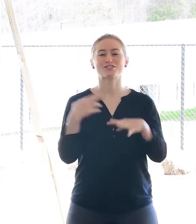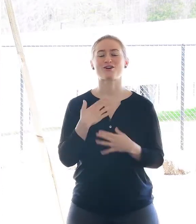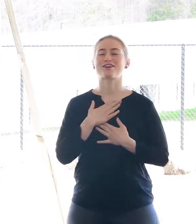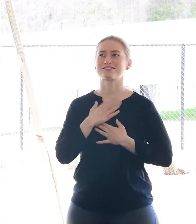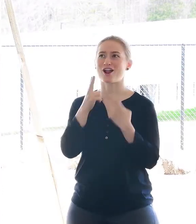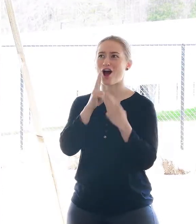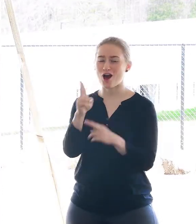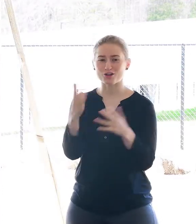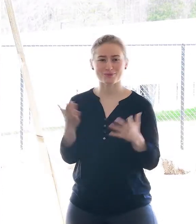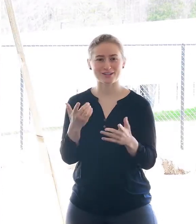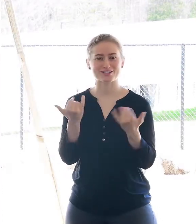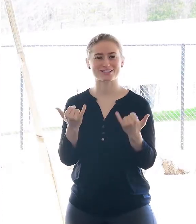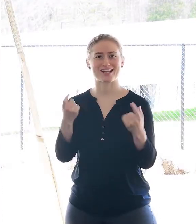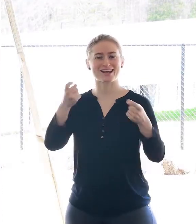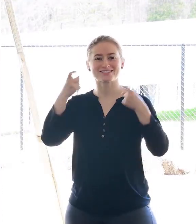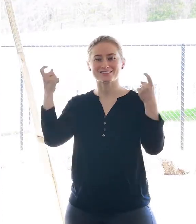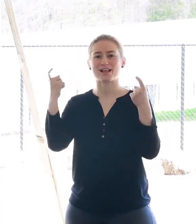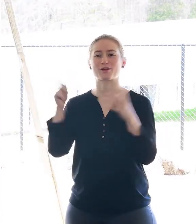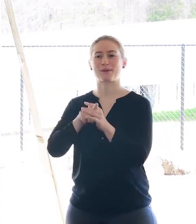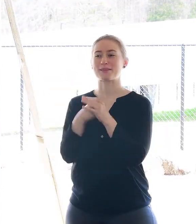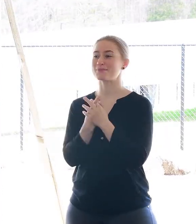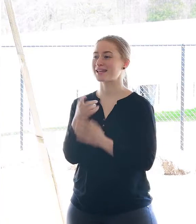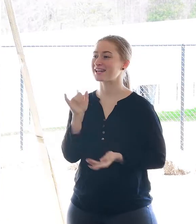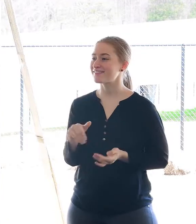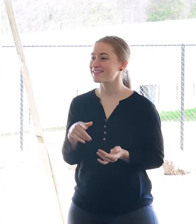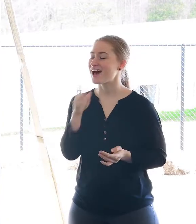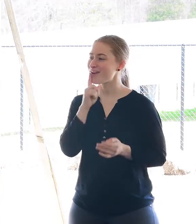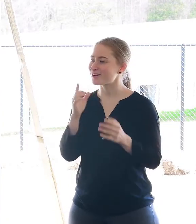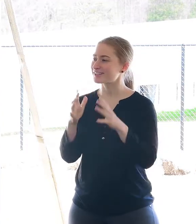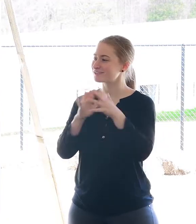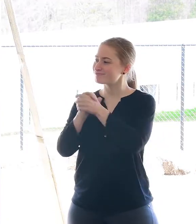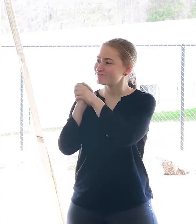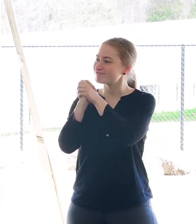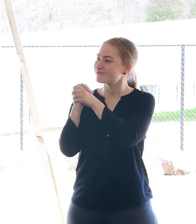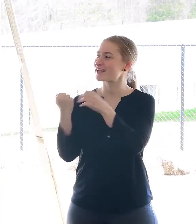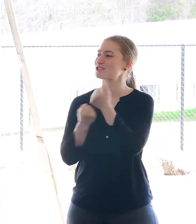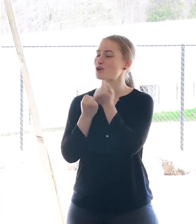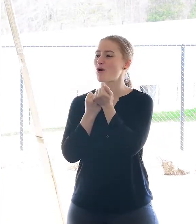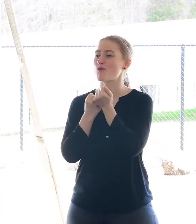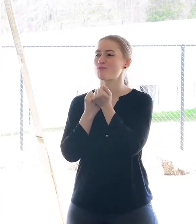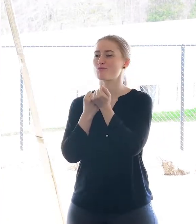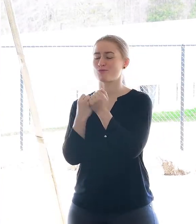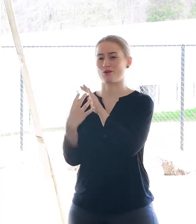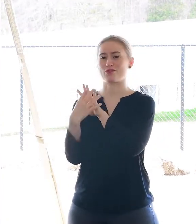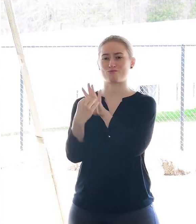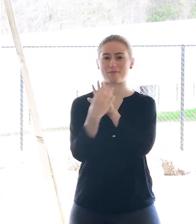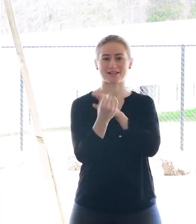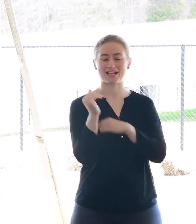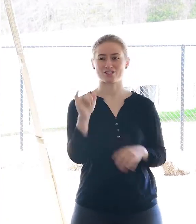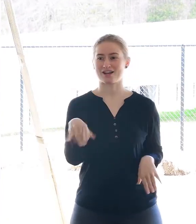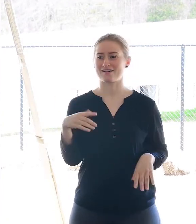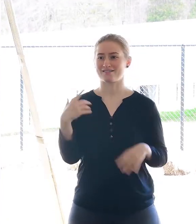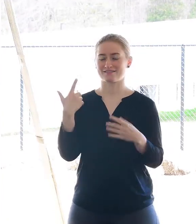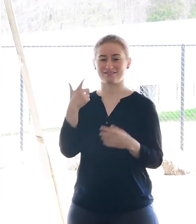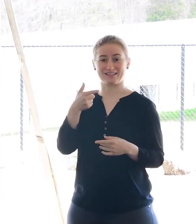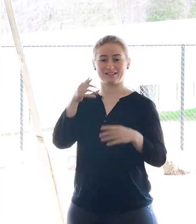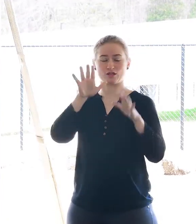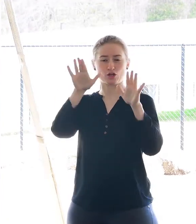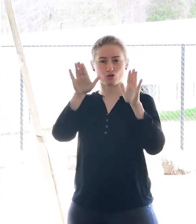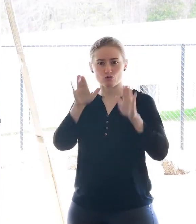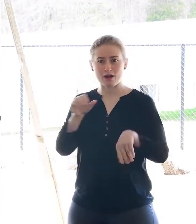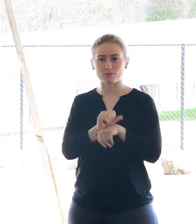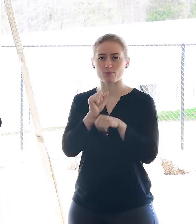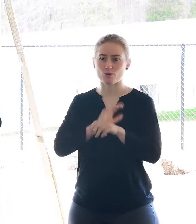you to celebrate the beginning of that, to cheer you on, and to support the replication of this incredible work you're doing